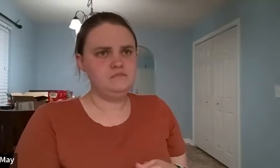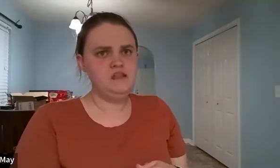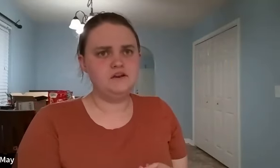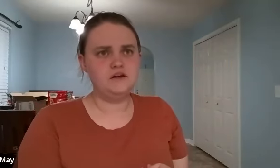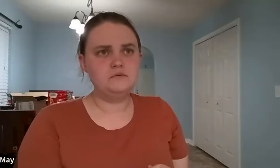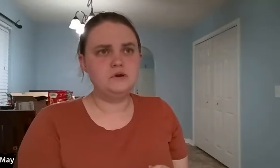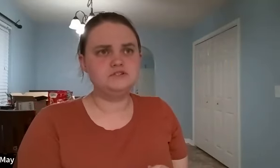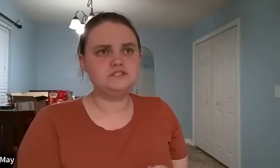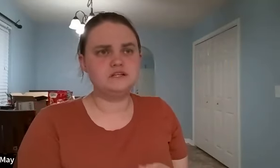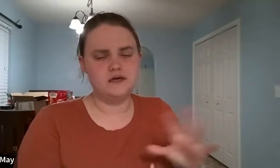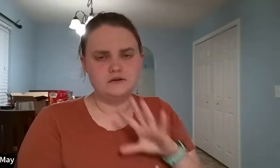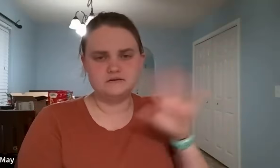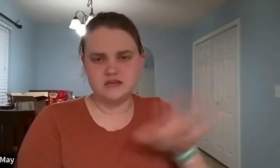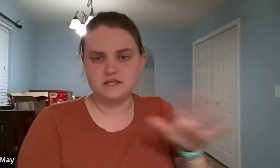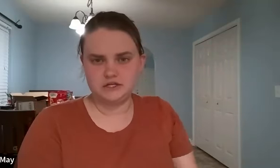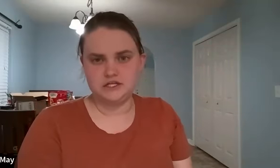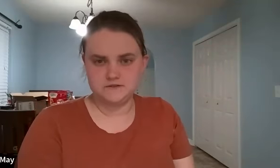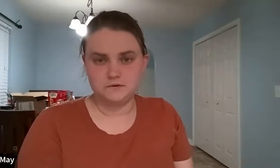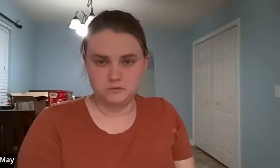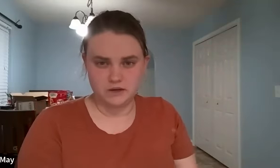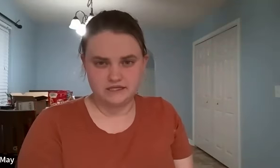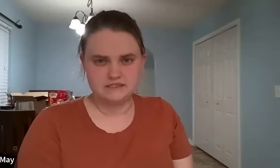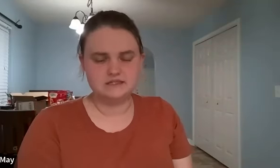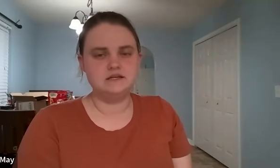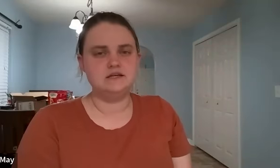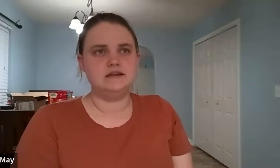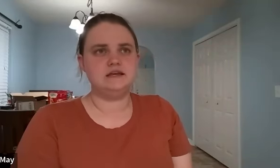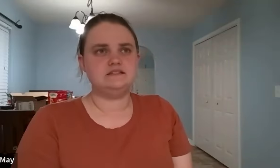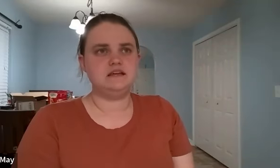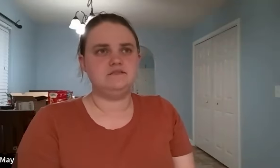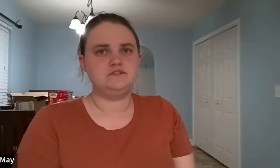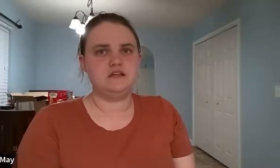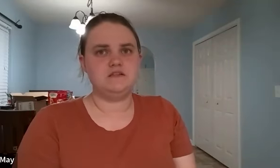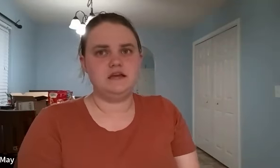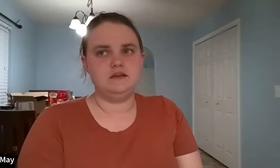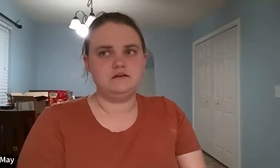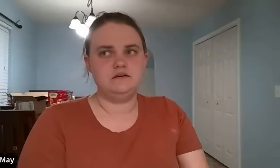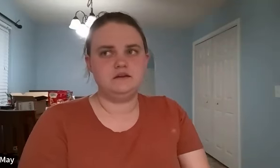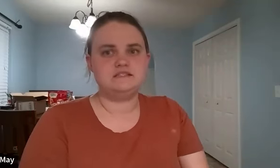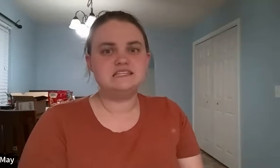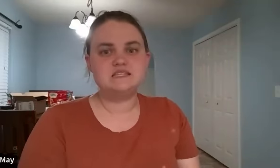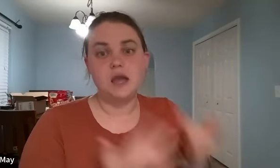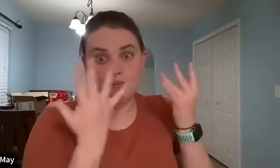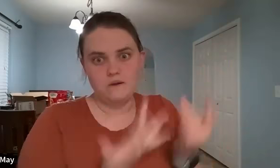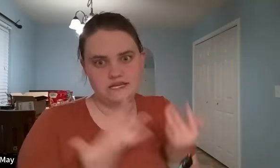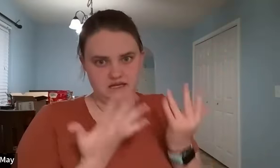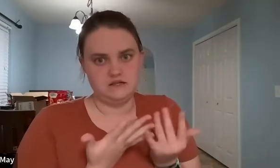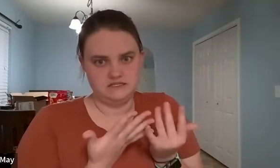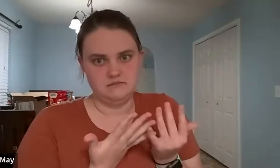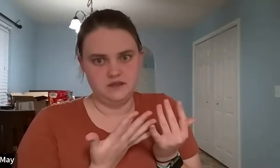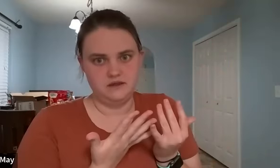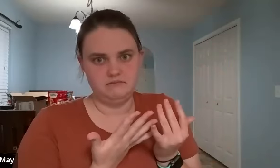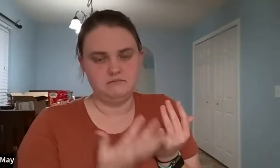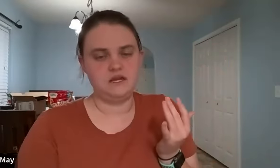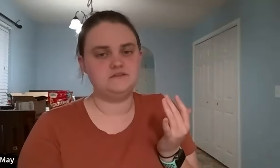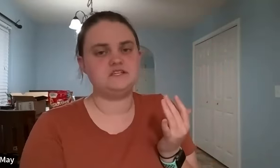Another sign you can use for wait is like if you're saying like Because that's like I'm waiting on something. But if you're saying